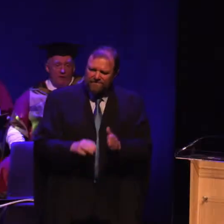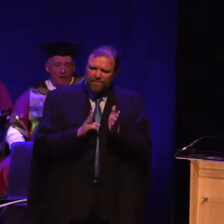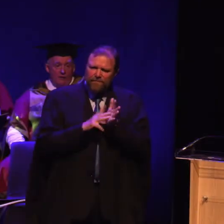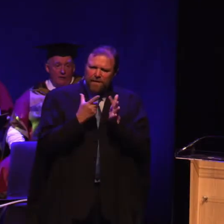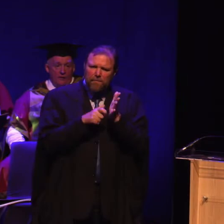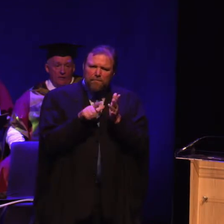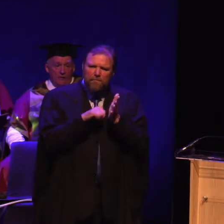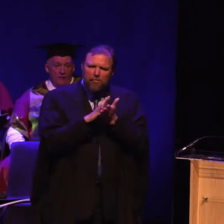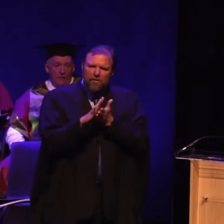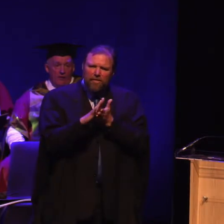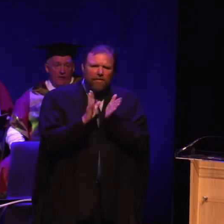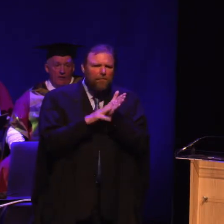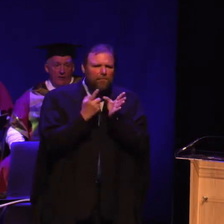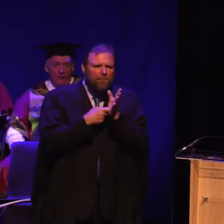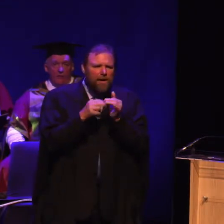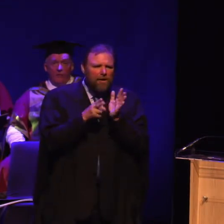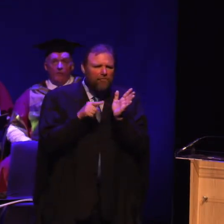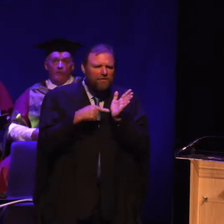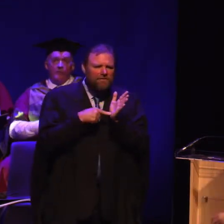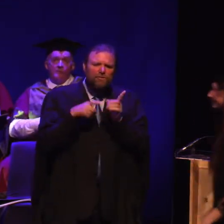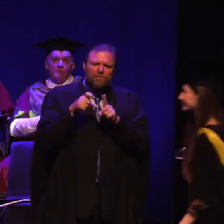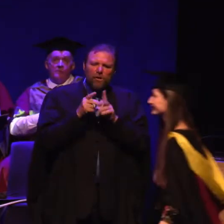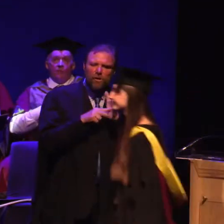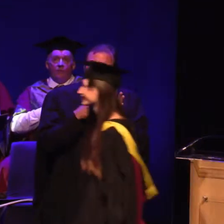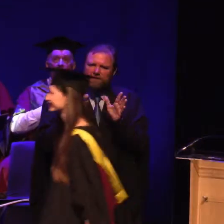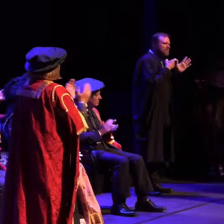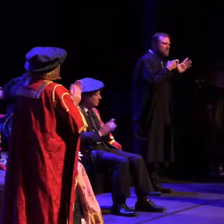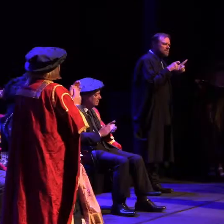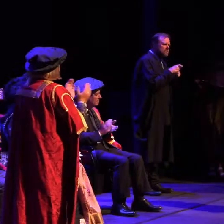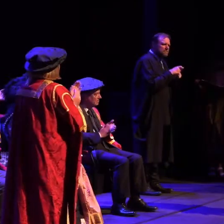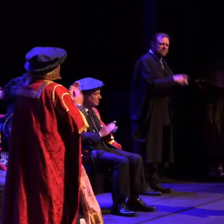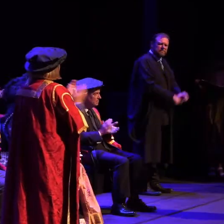Meredith Margaret Rowley.